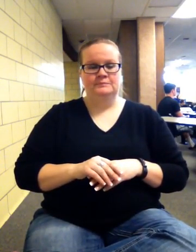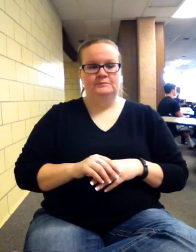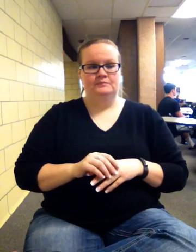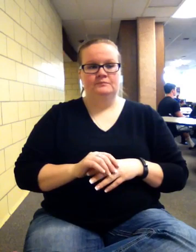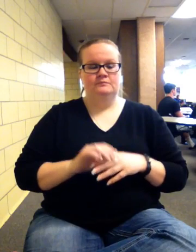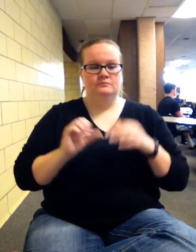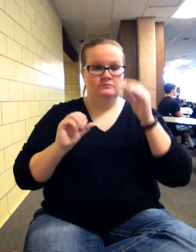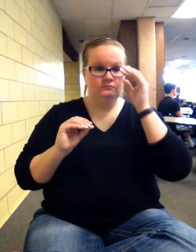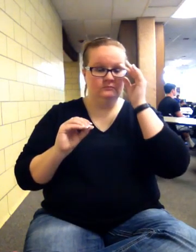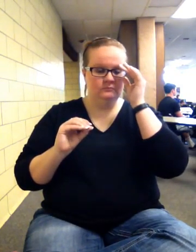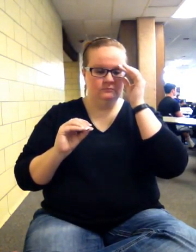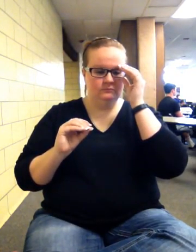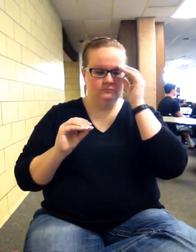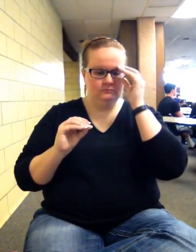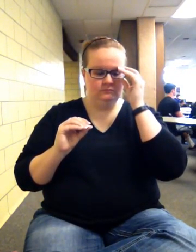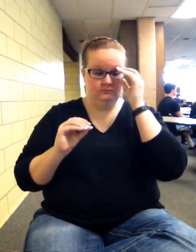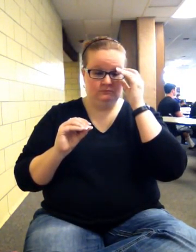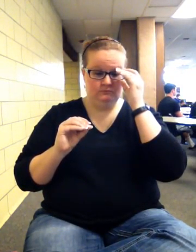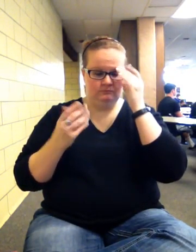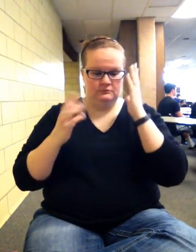So let's go on. Let me stop this recording.